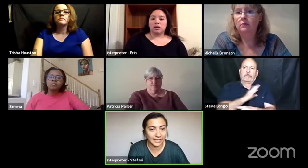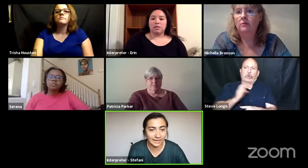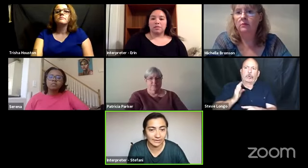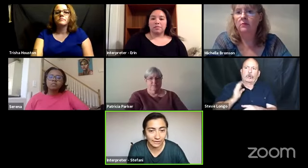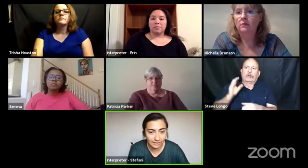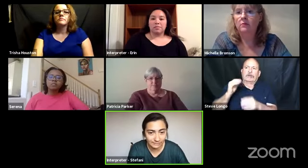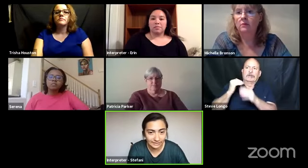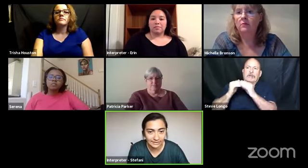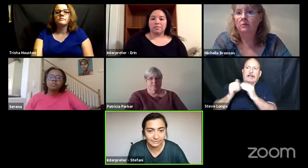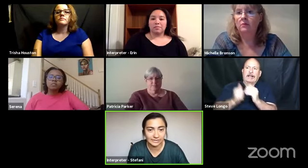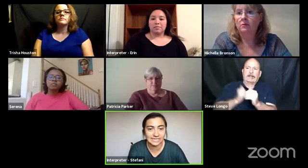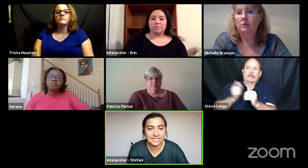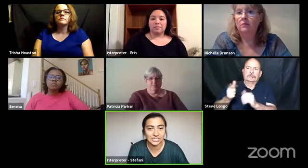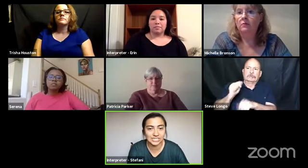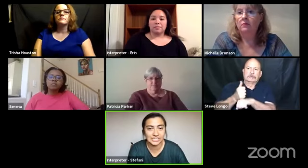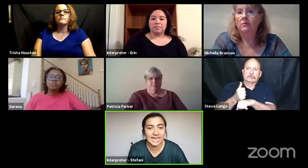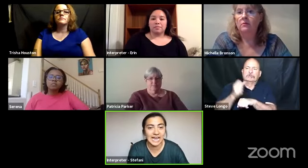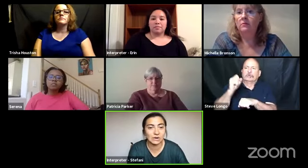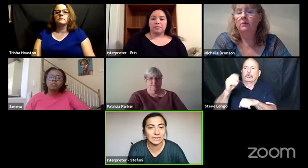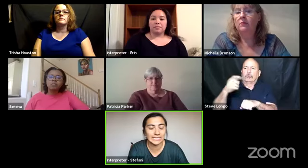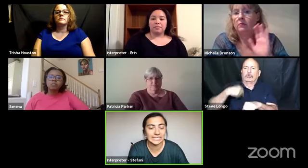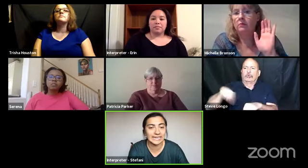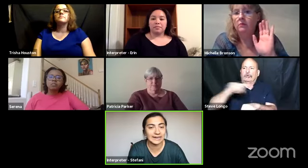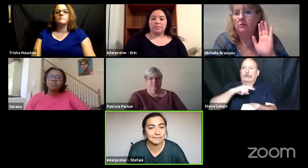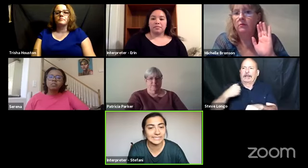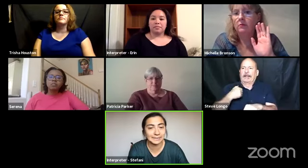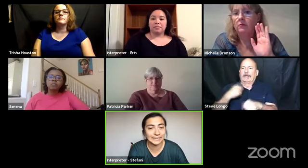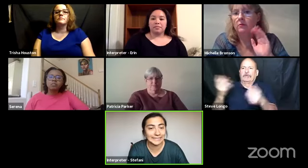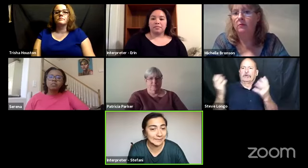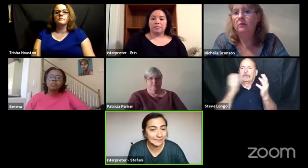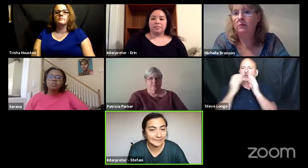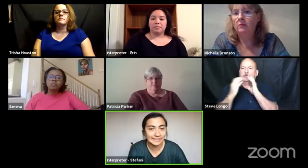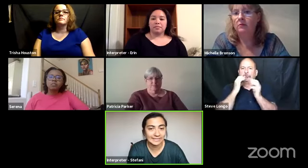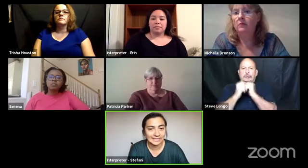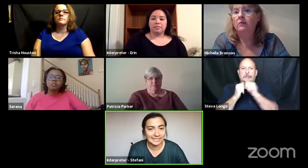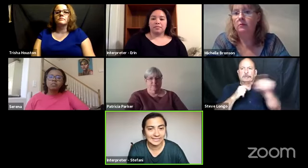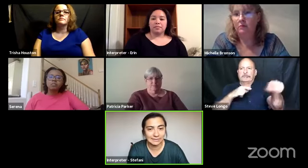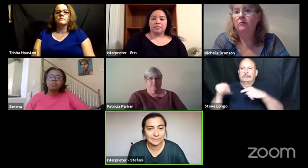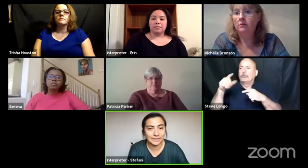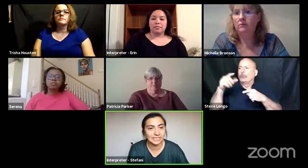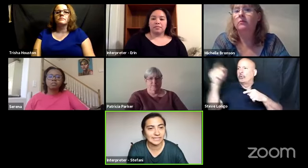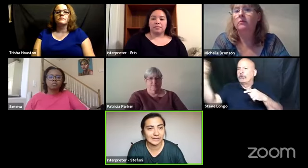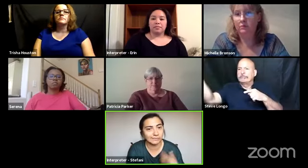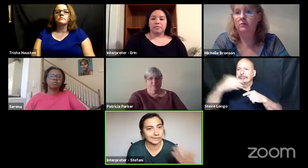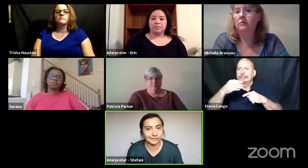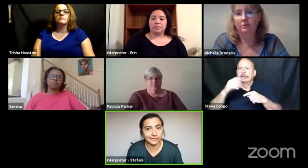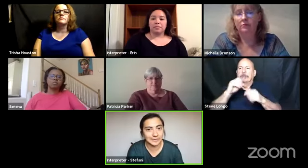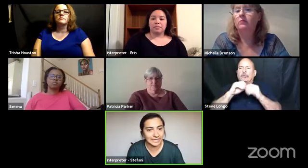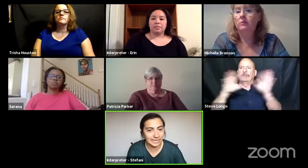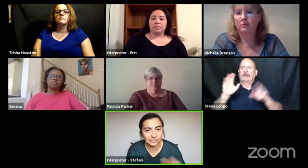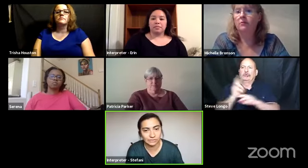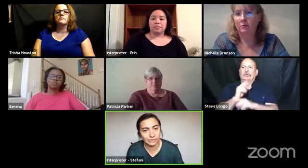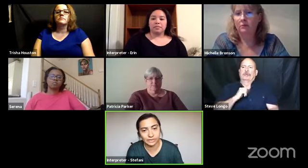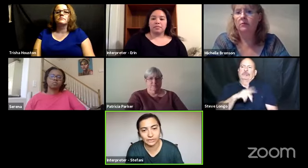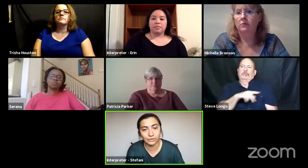and Harvey over at DHHSC on how we can set up a separate email. That way we can just have clear communication with whomever